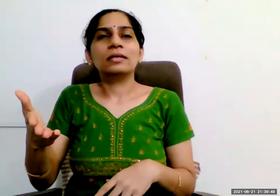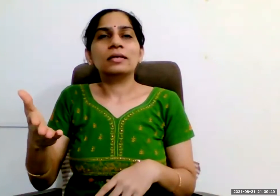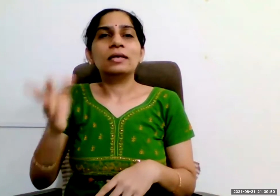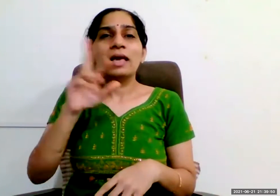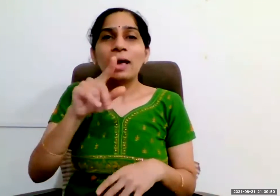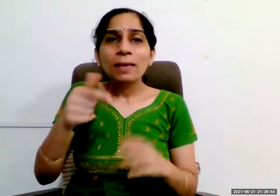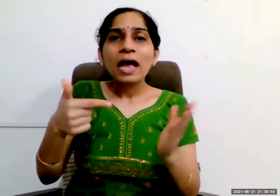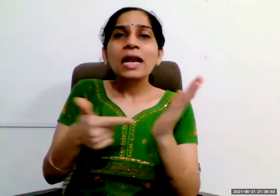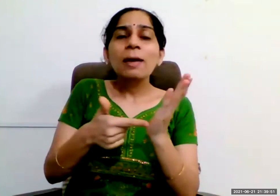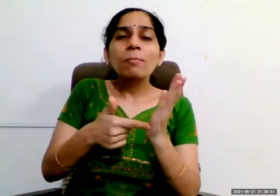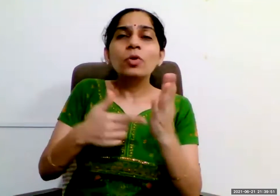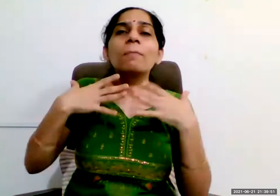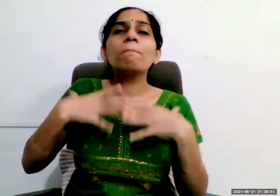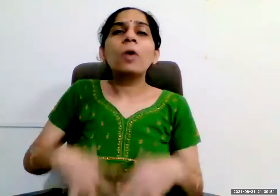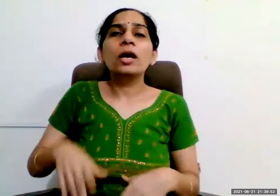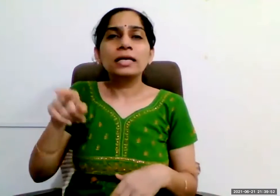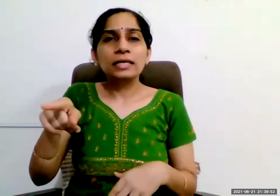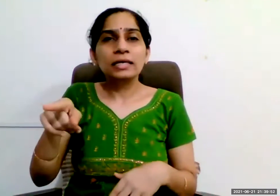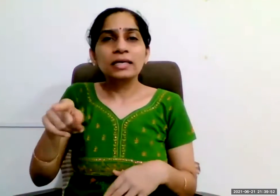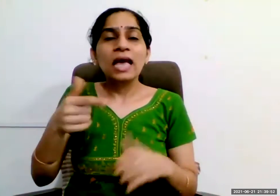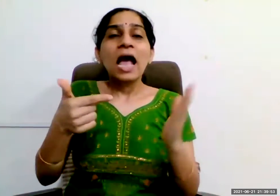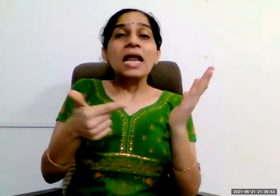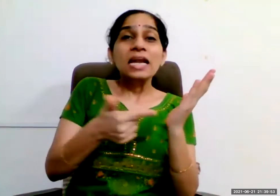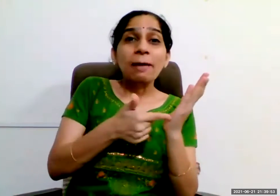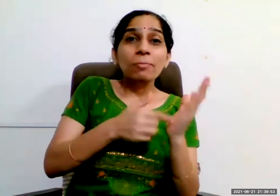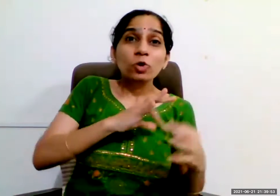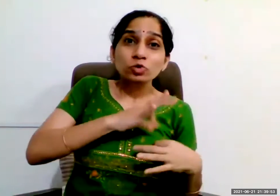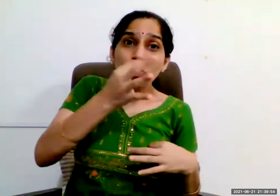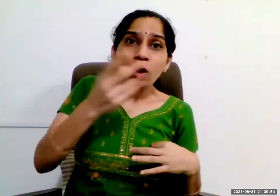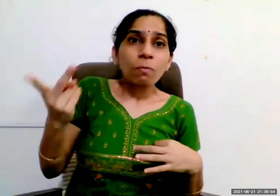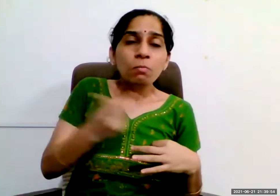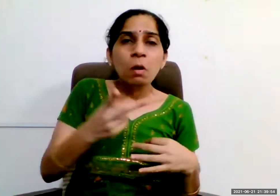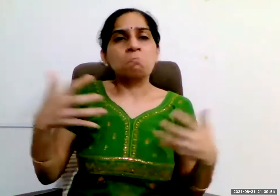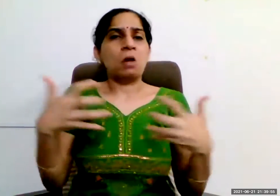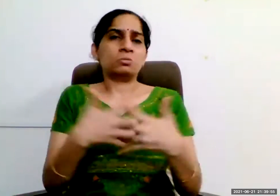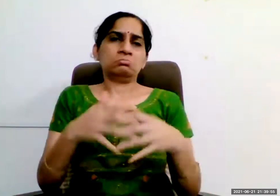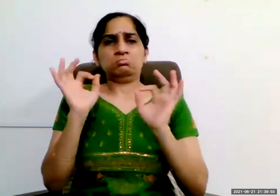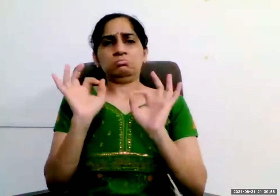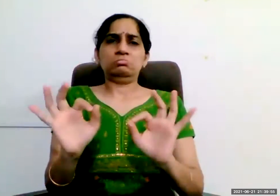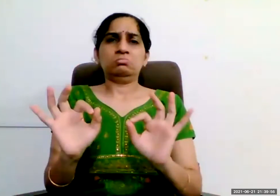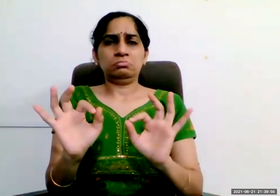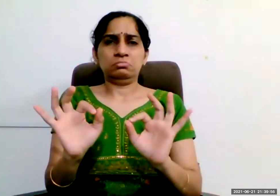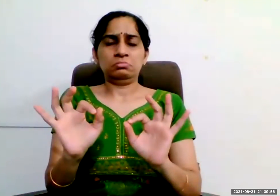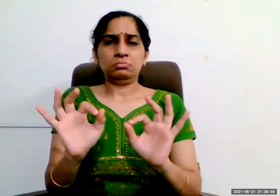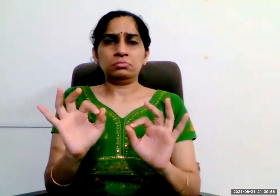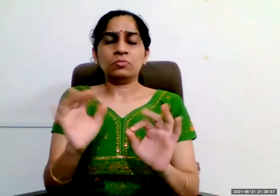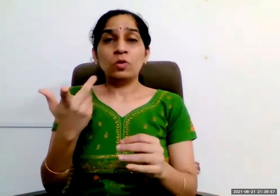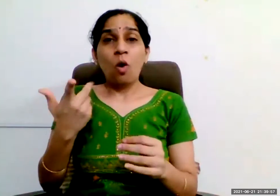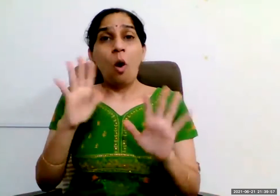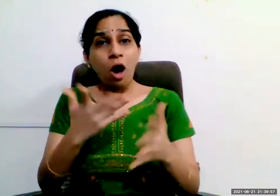Temporary body, temporary soul would have been fine, or permanent soul, permanent body would have been fine. But here the combination is material